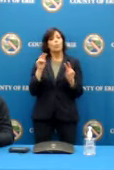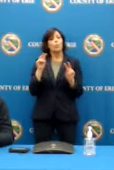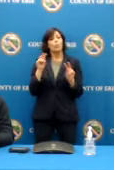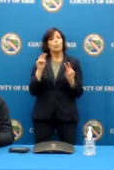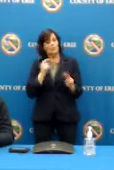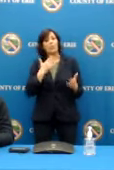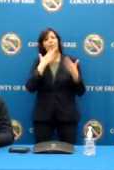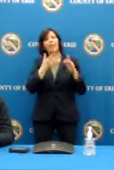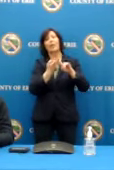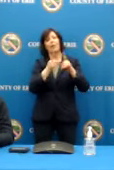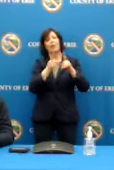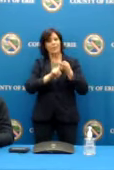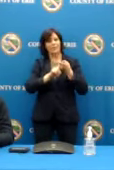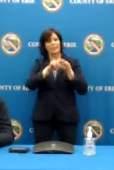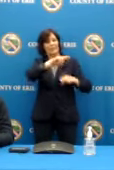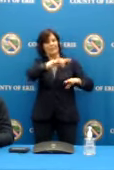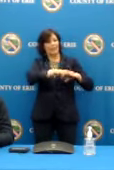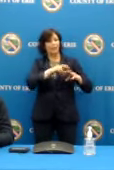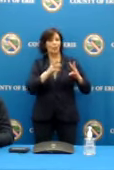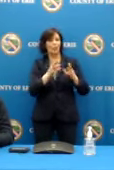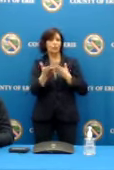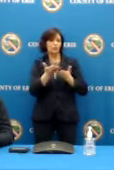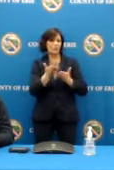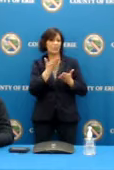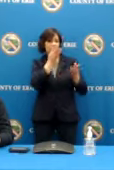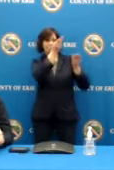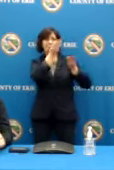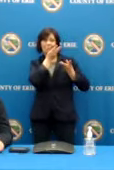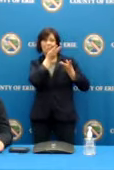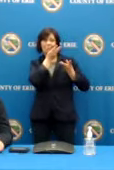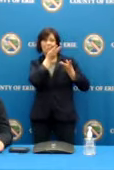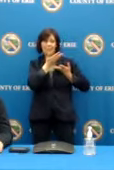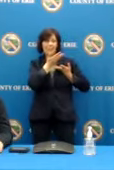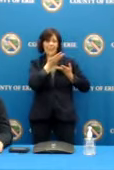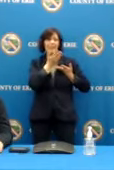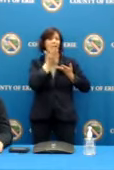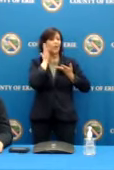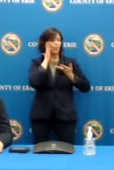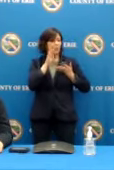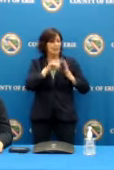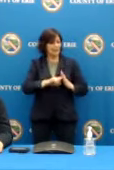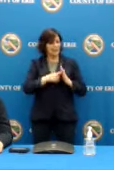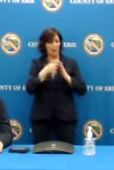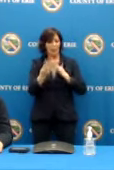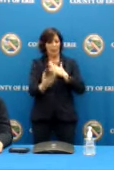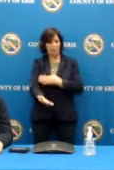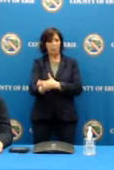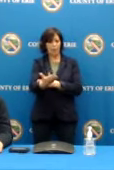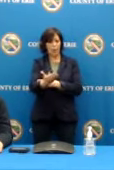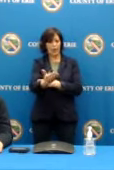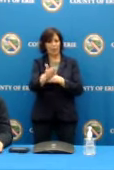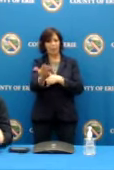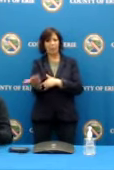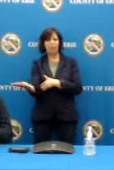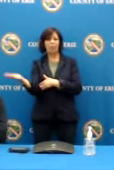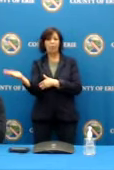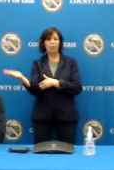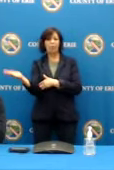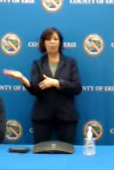to thank our friends at the National Weather Service for keeping us updated for what will start on Monday morning and go all the way